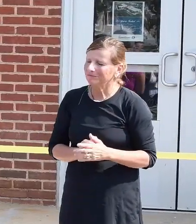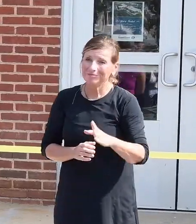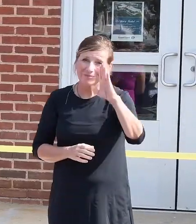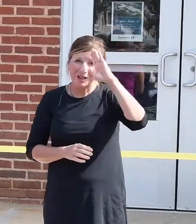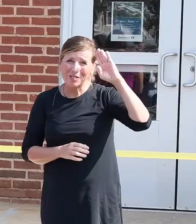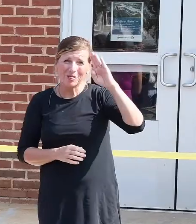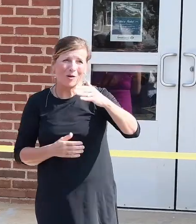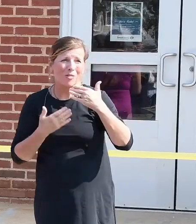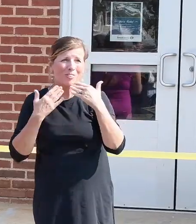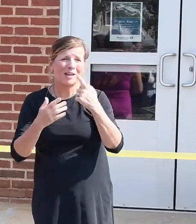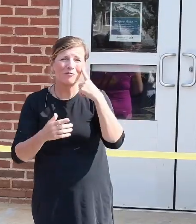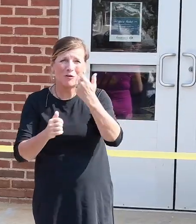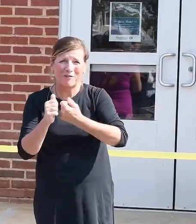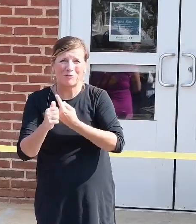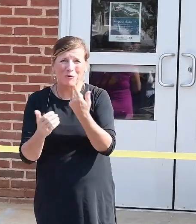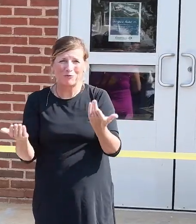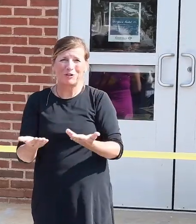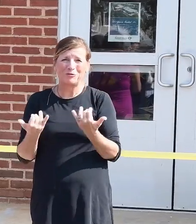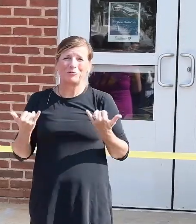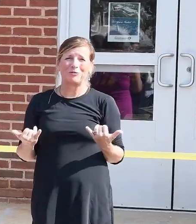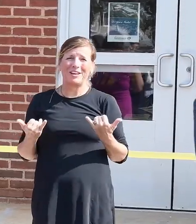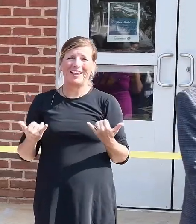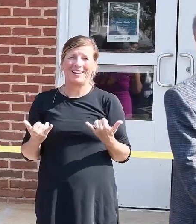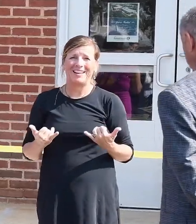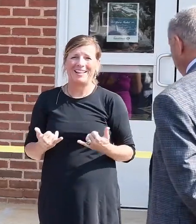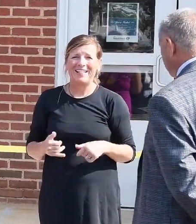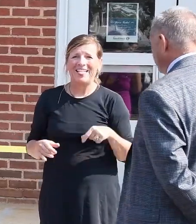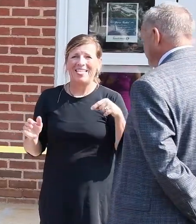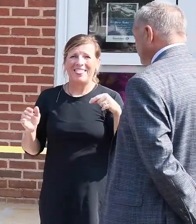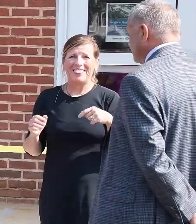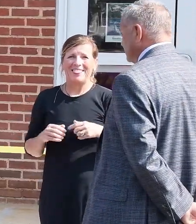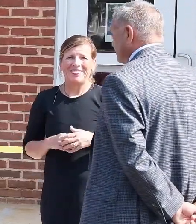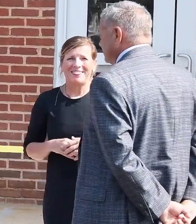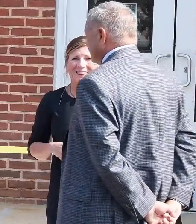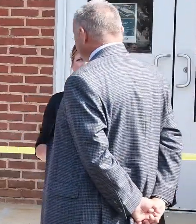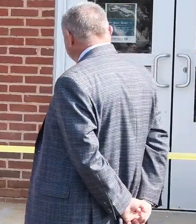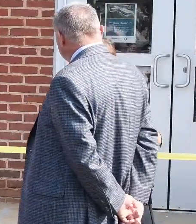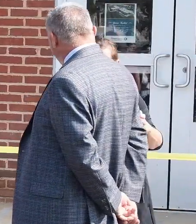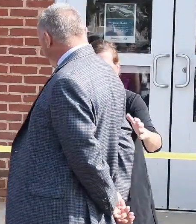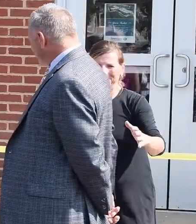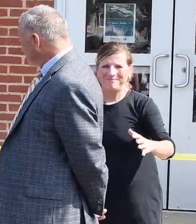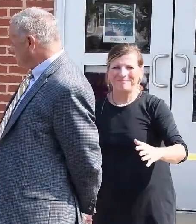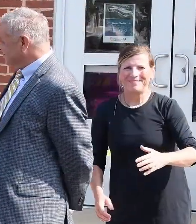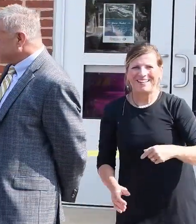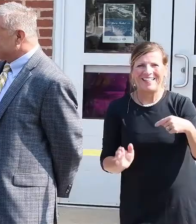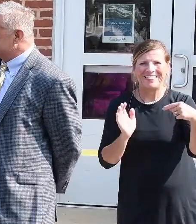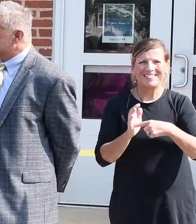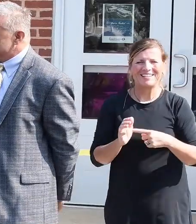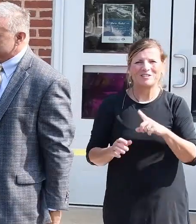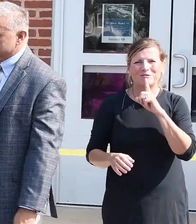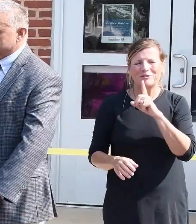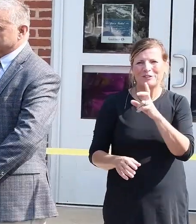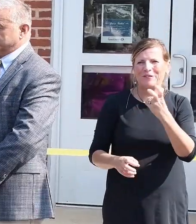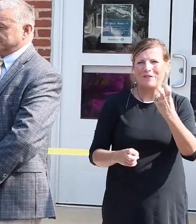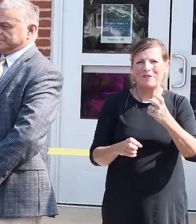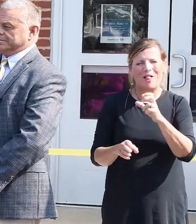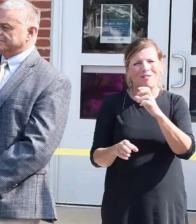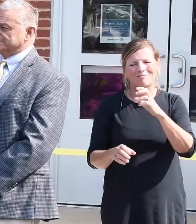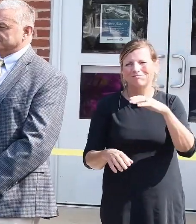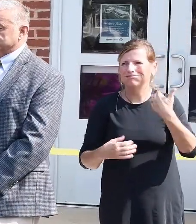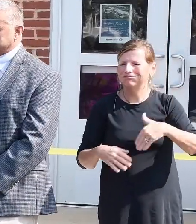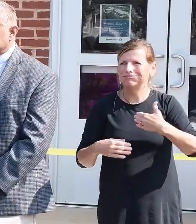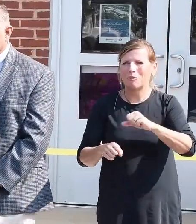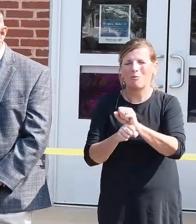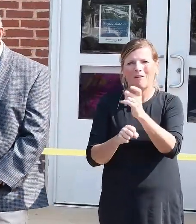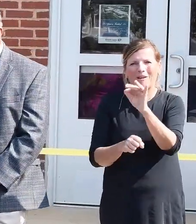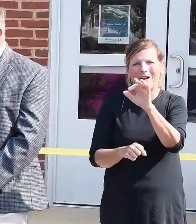Hello, and thank you to everyone for being here today. This was truly a labor of love to have the Harriet Tubman School